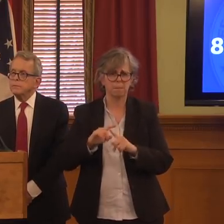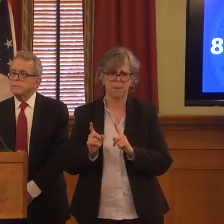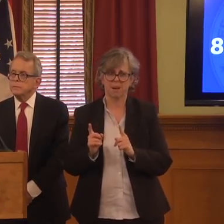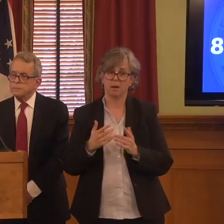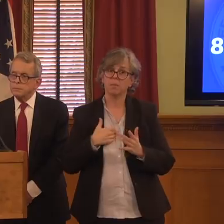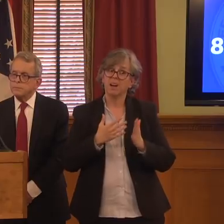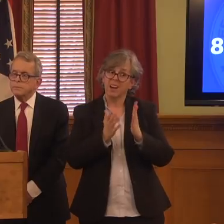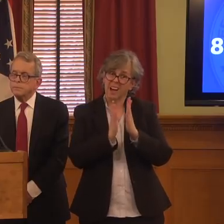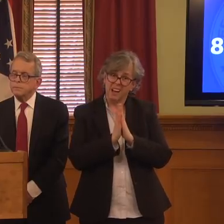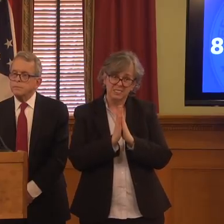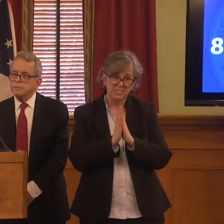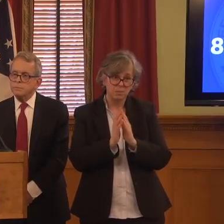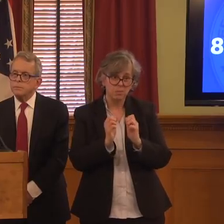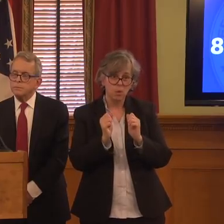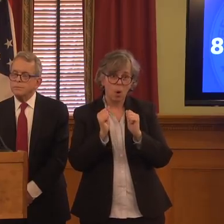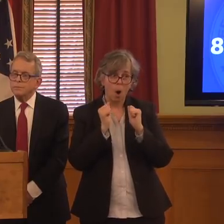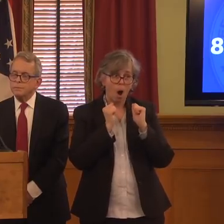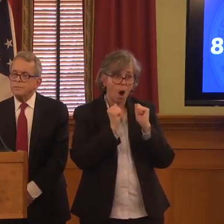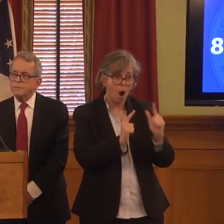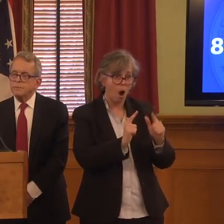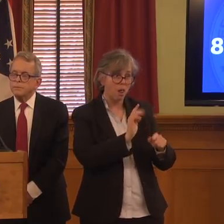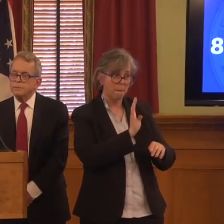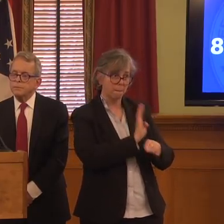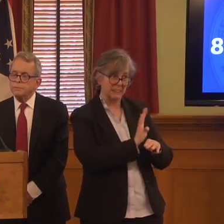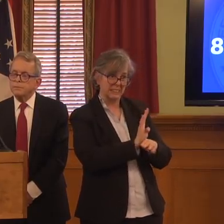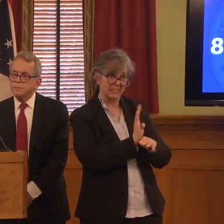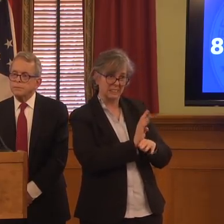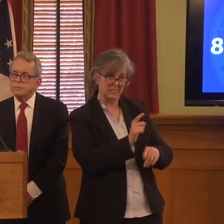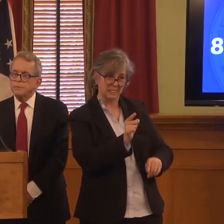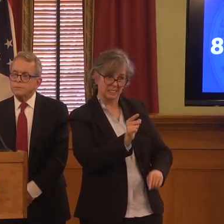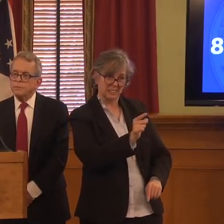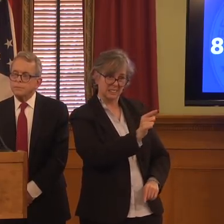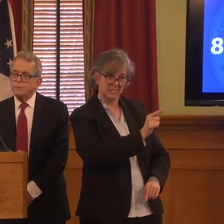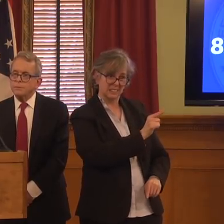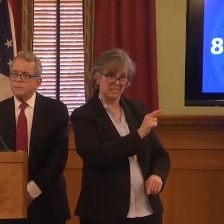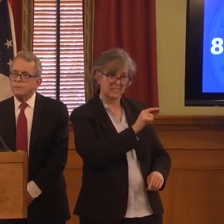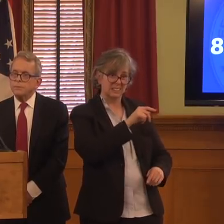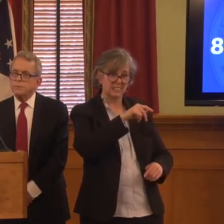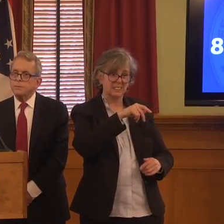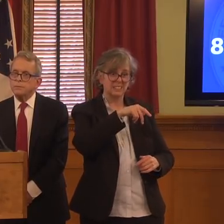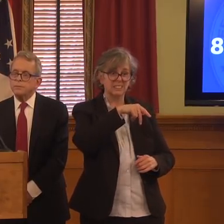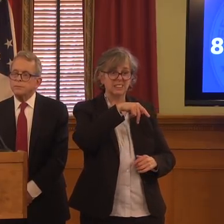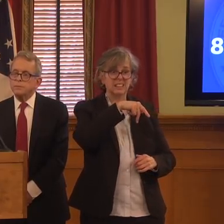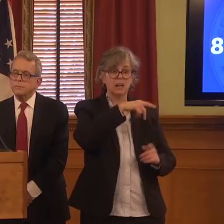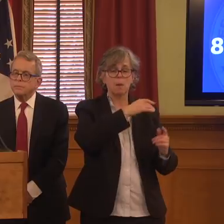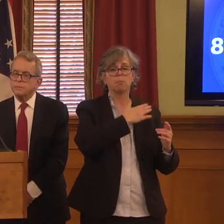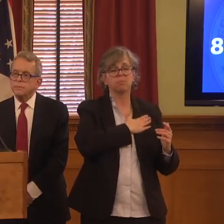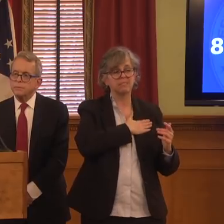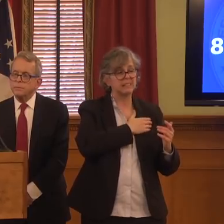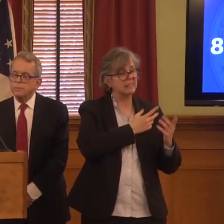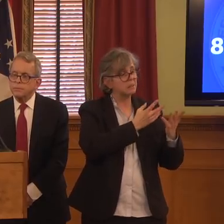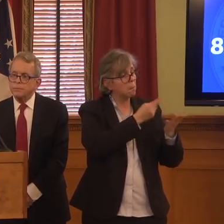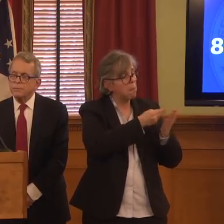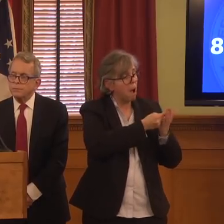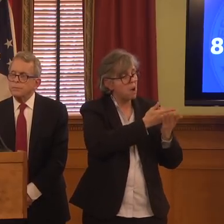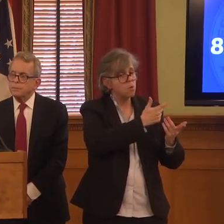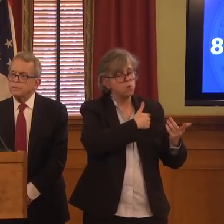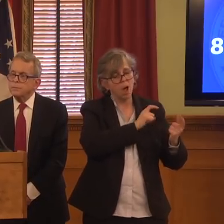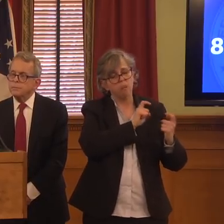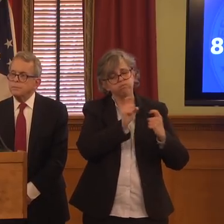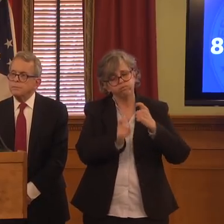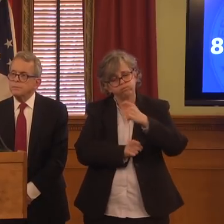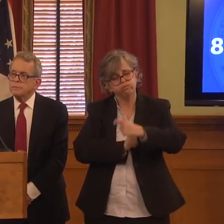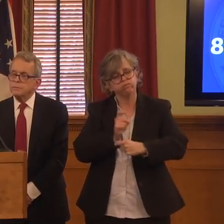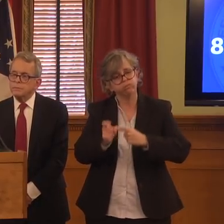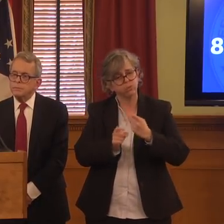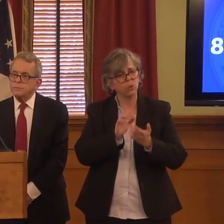all businesses to come alongside our schools and communities and our health departments to help in the days to come. This is going to